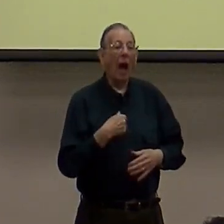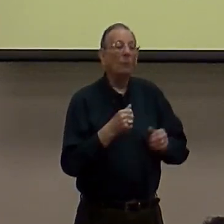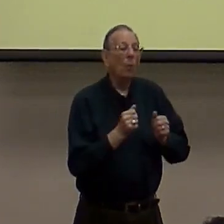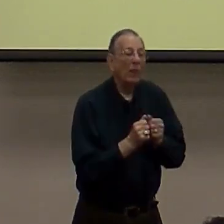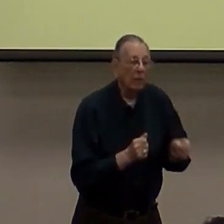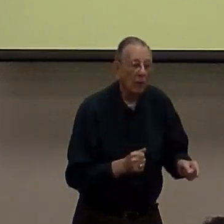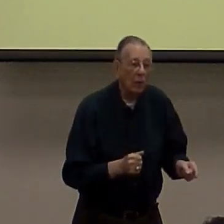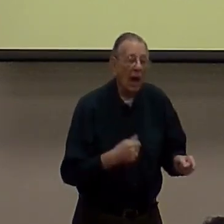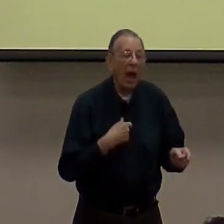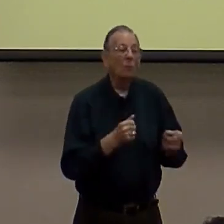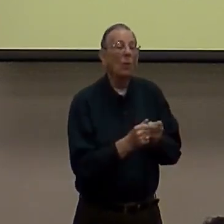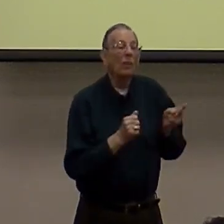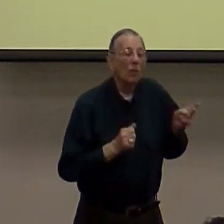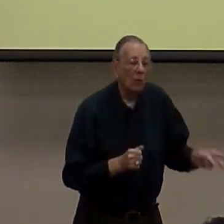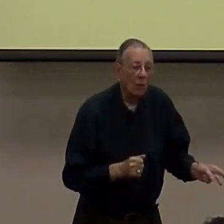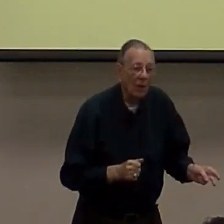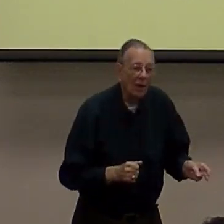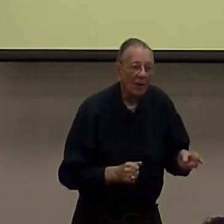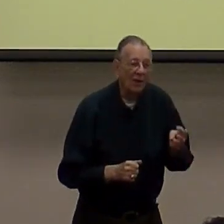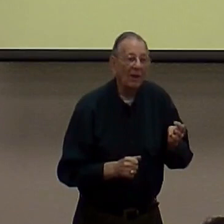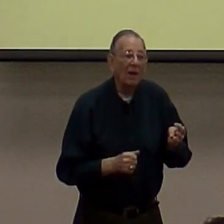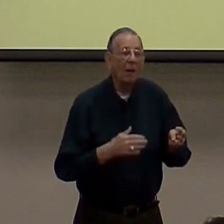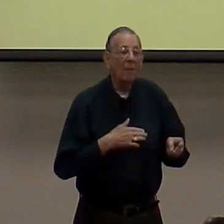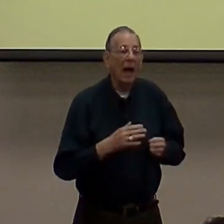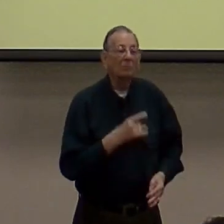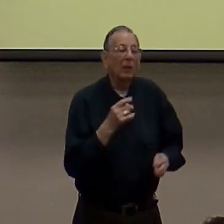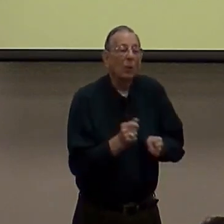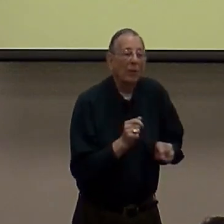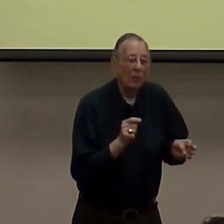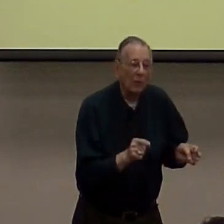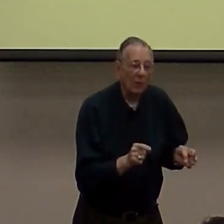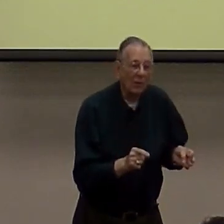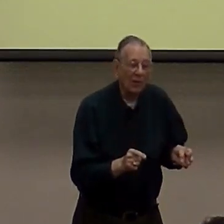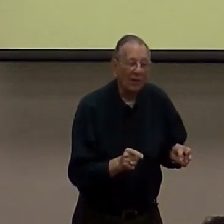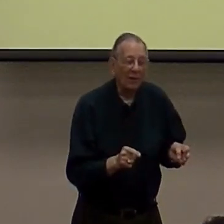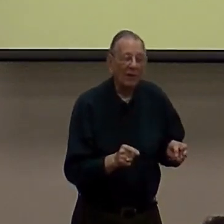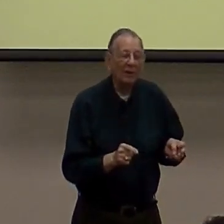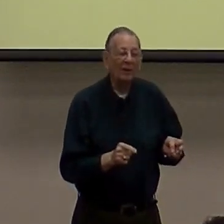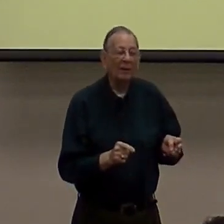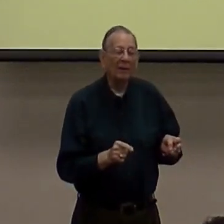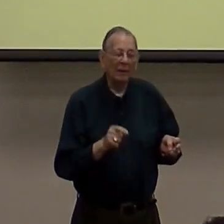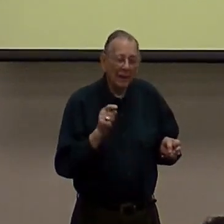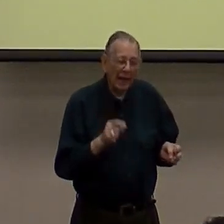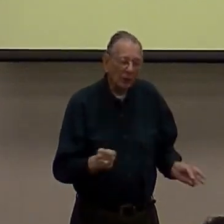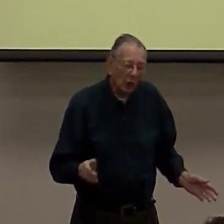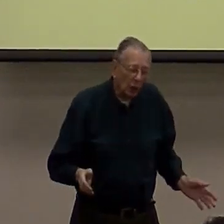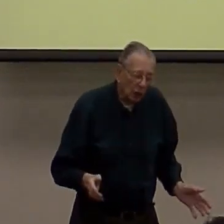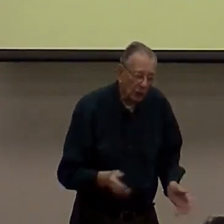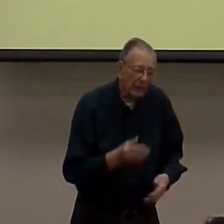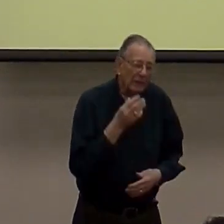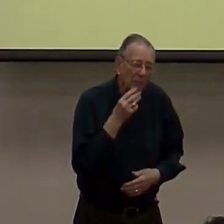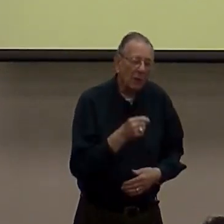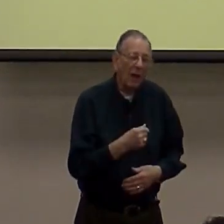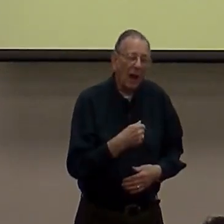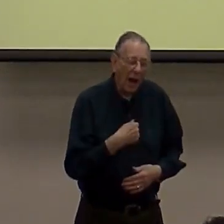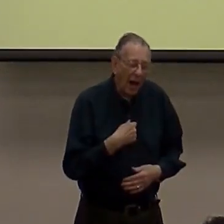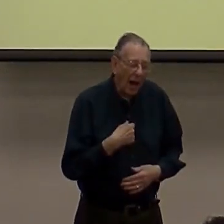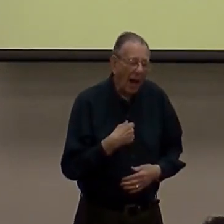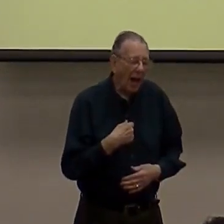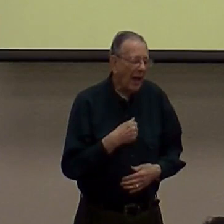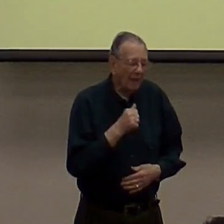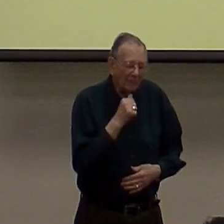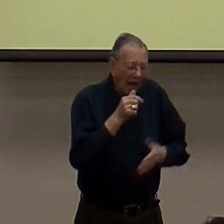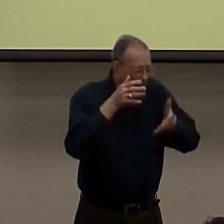you. I am with you. The third time He says, my Spirit's with you. He has to encourage them by saying, I have